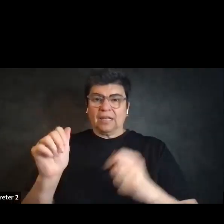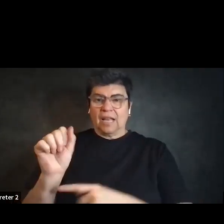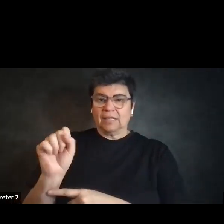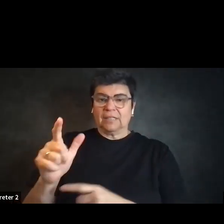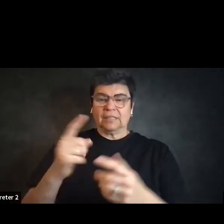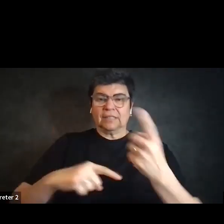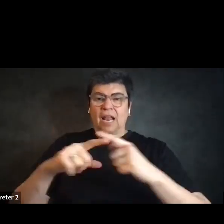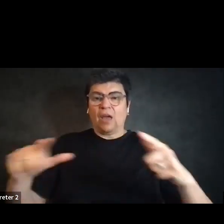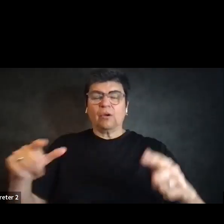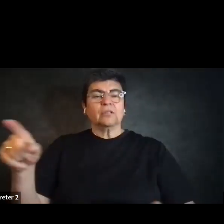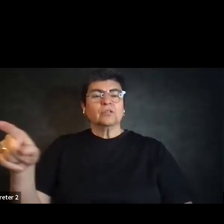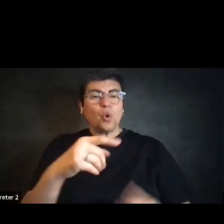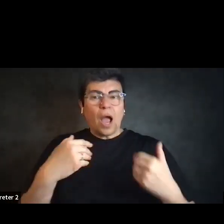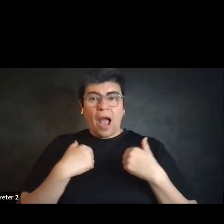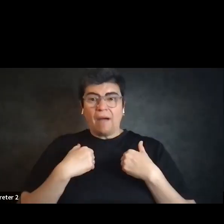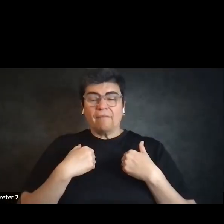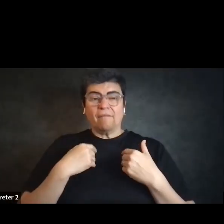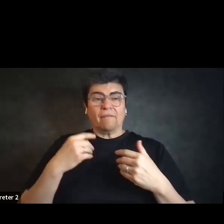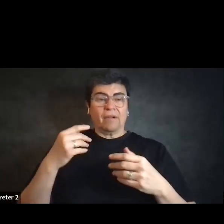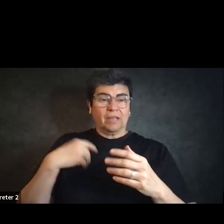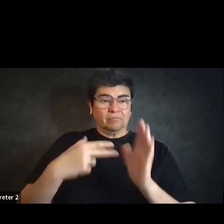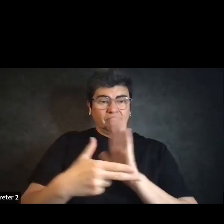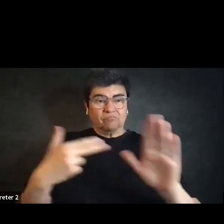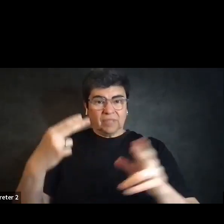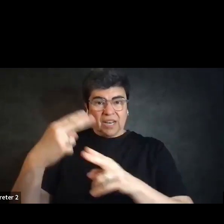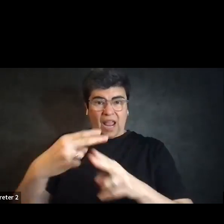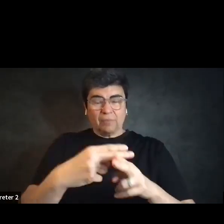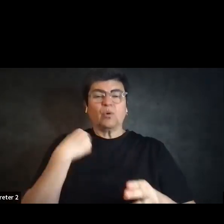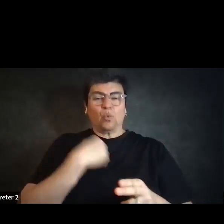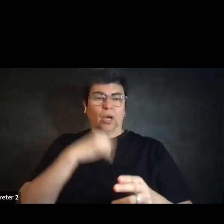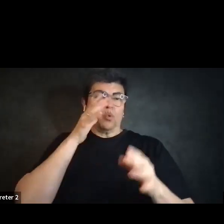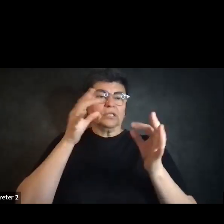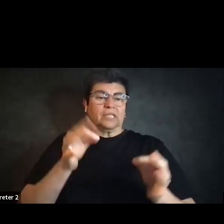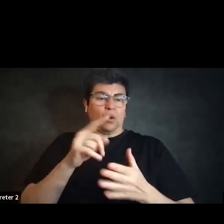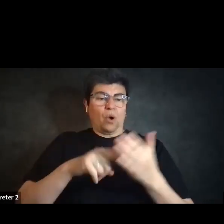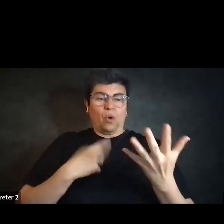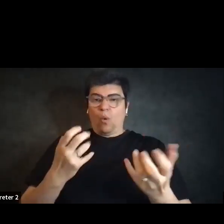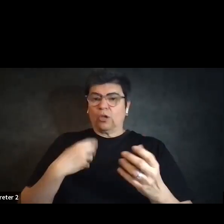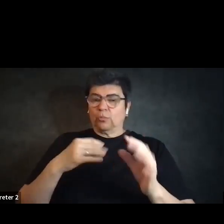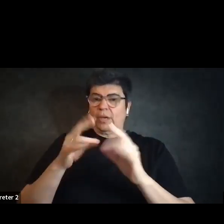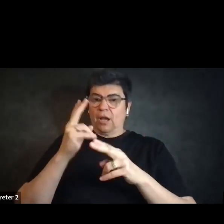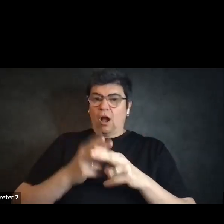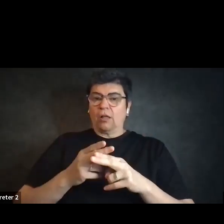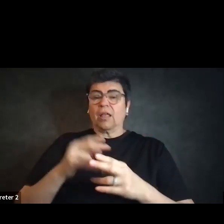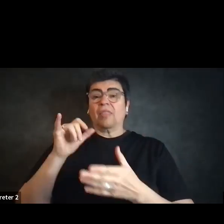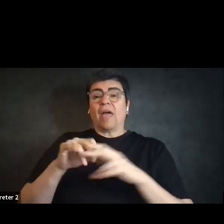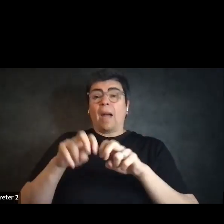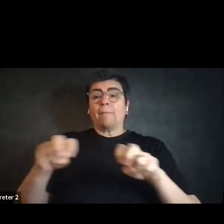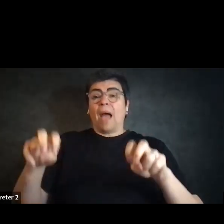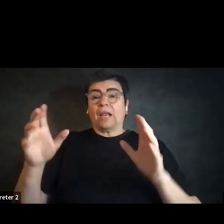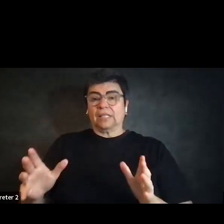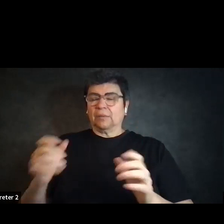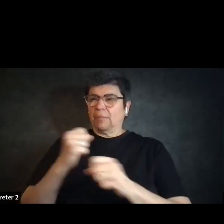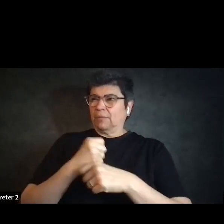you have the power, the audacity to give us names. We will decide what we want to be called. This statement made by a panelist makes me wonder